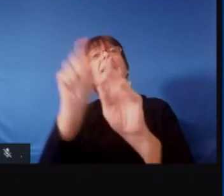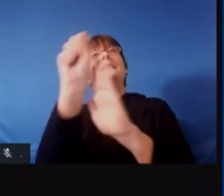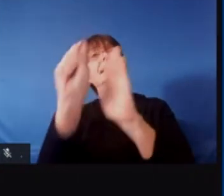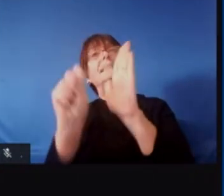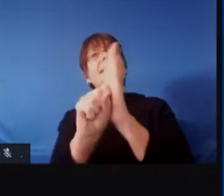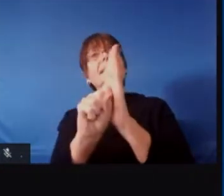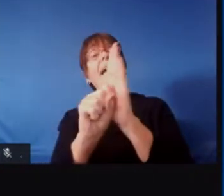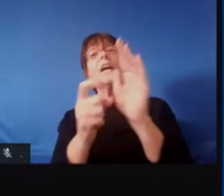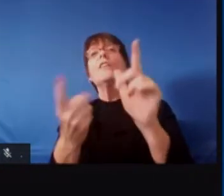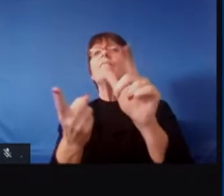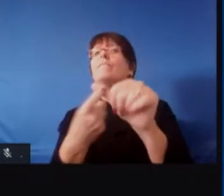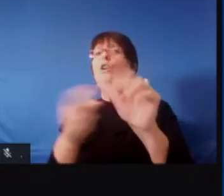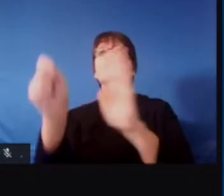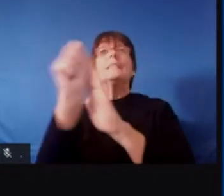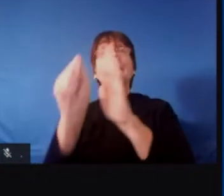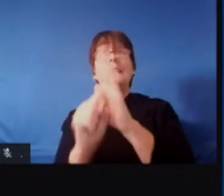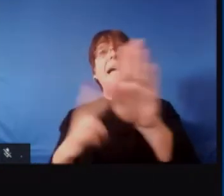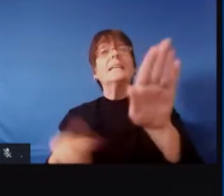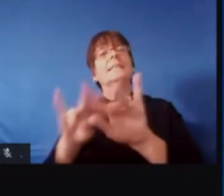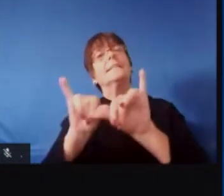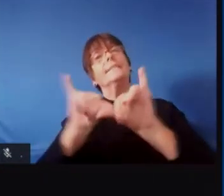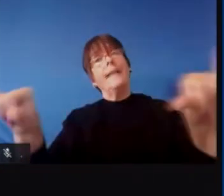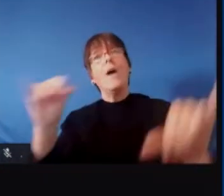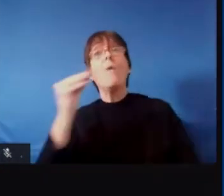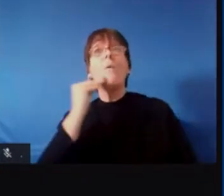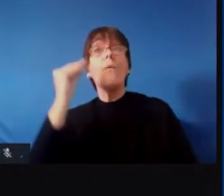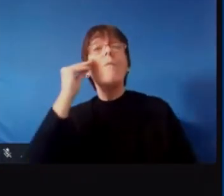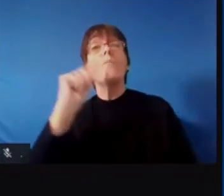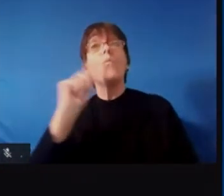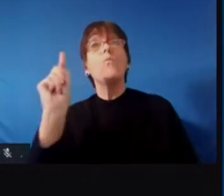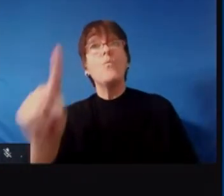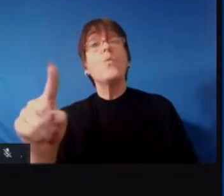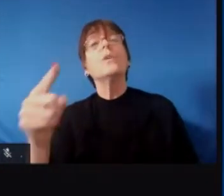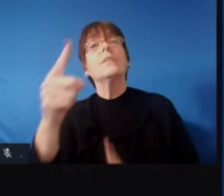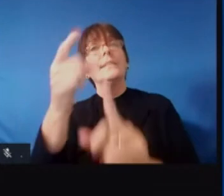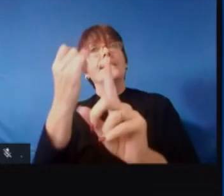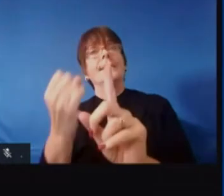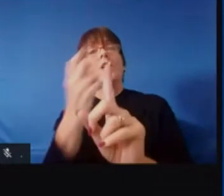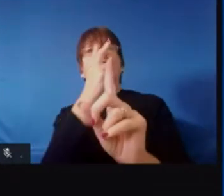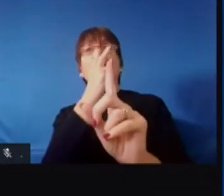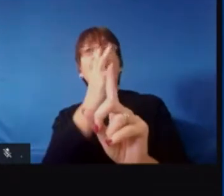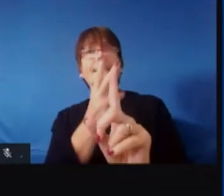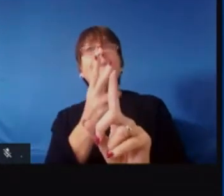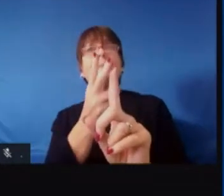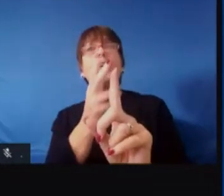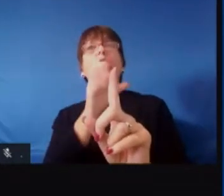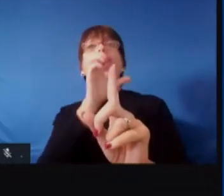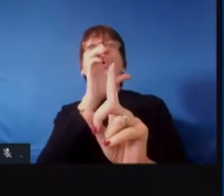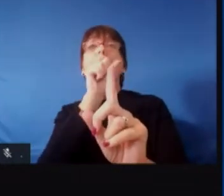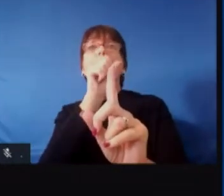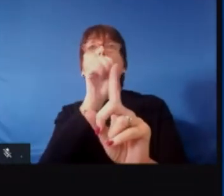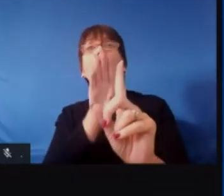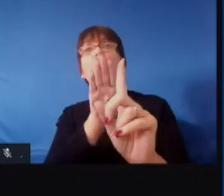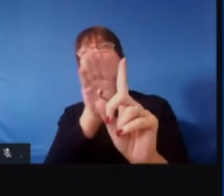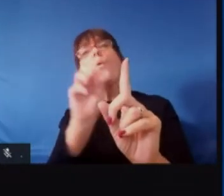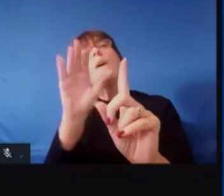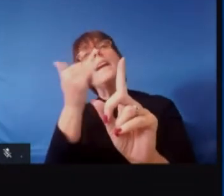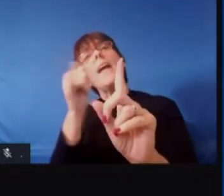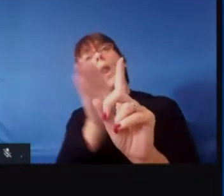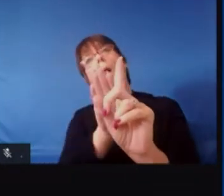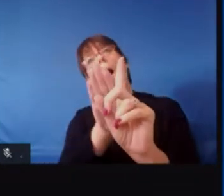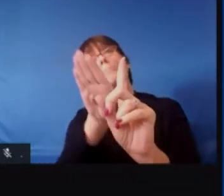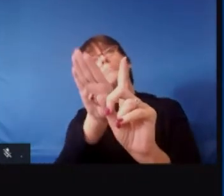state in the nation to do a stay-at-home order, and we see what was a orange curve, yellow curve that was